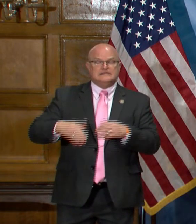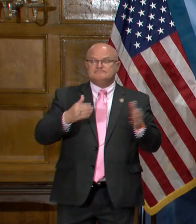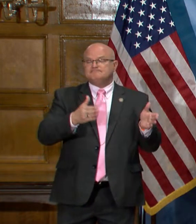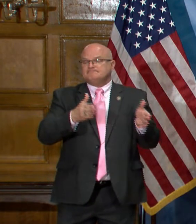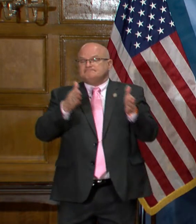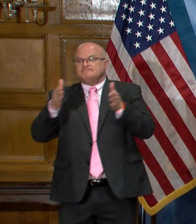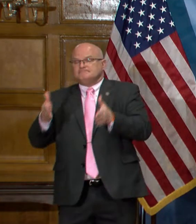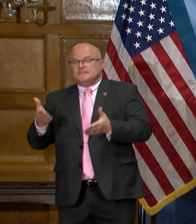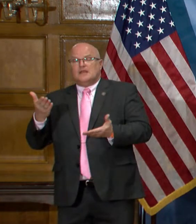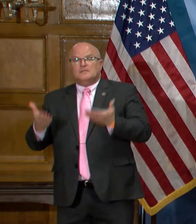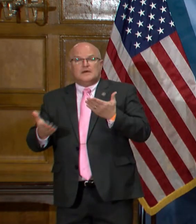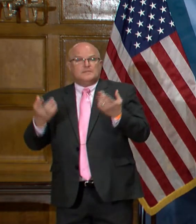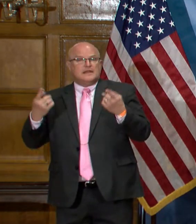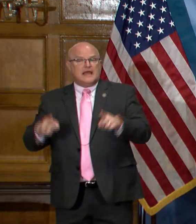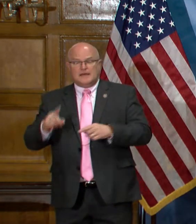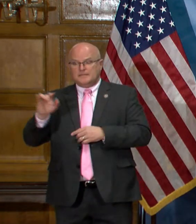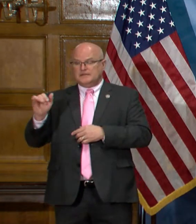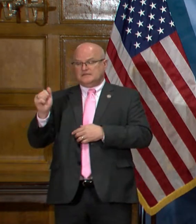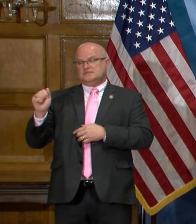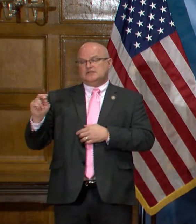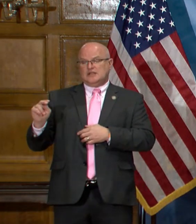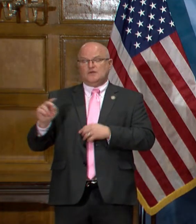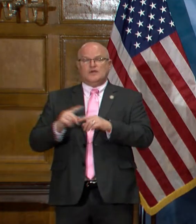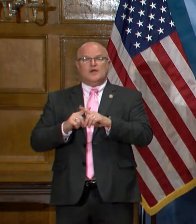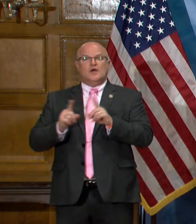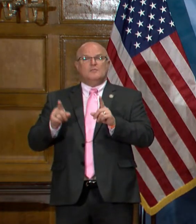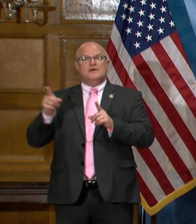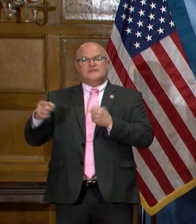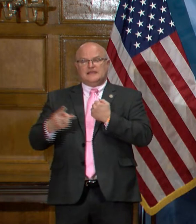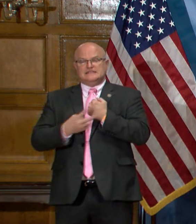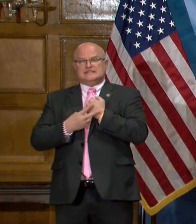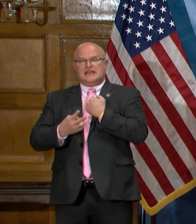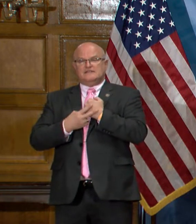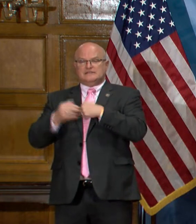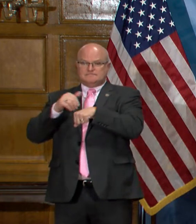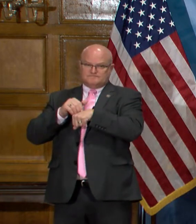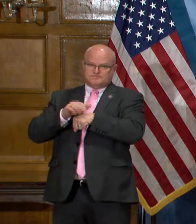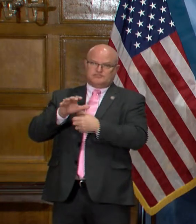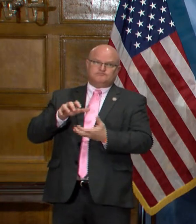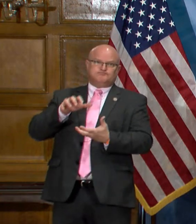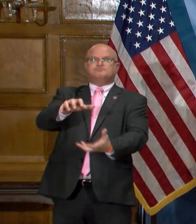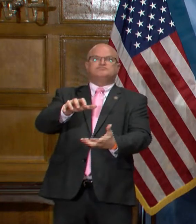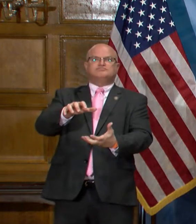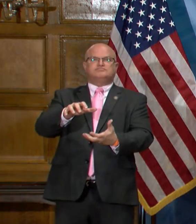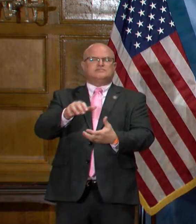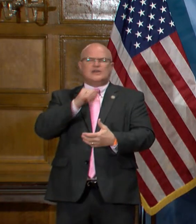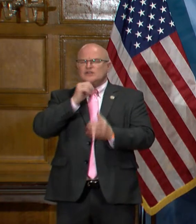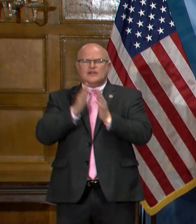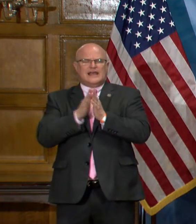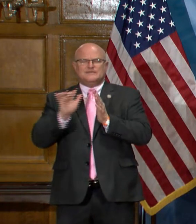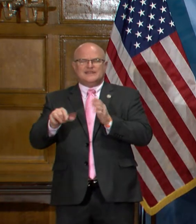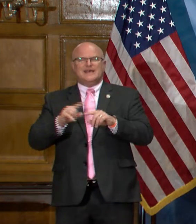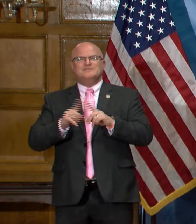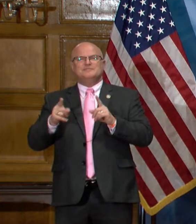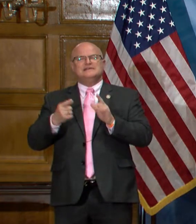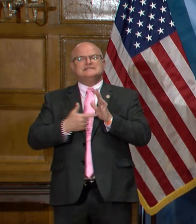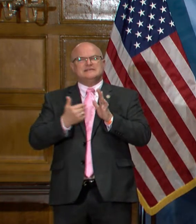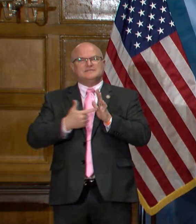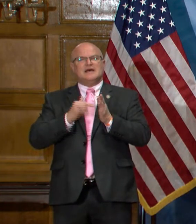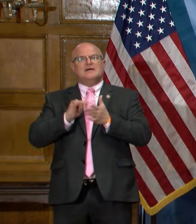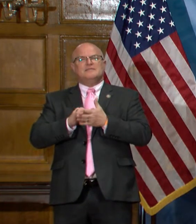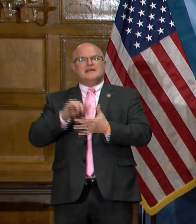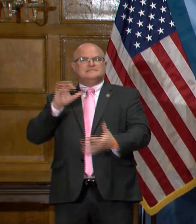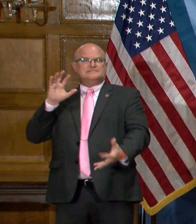been happened in January, but they save it and send it in one batch, which we don't ask them to do, but that's